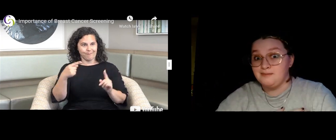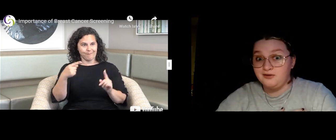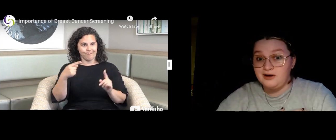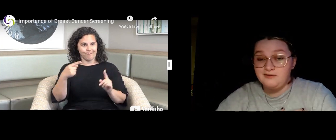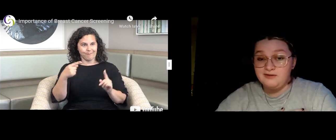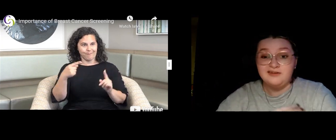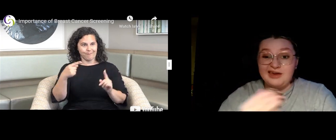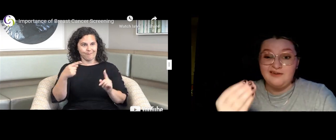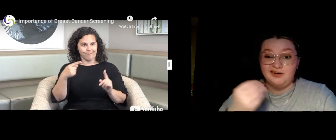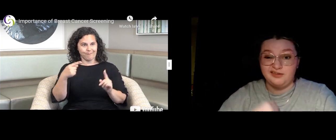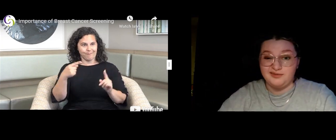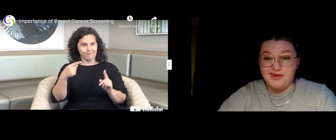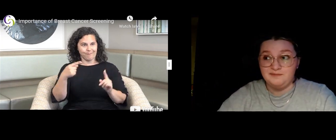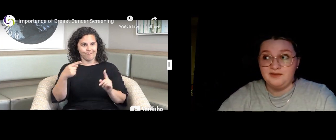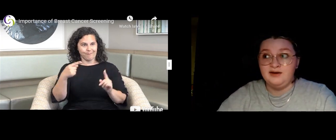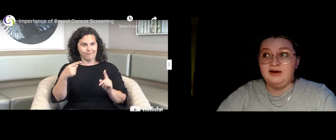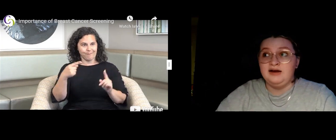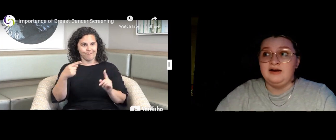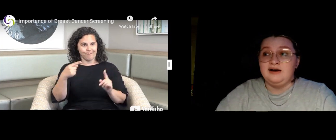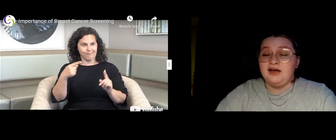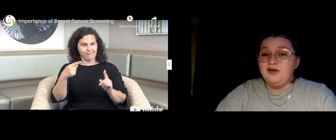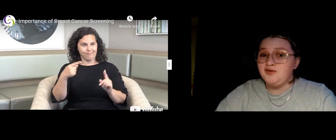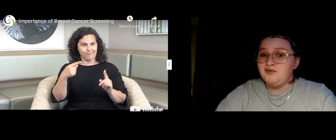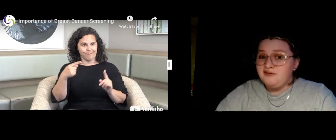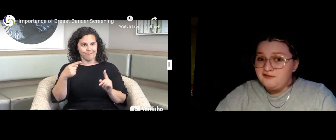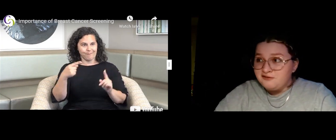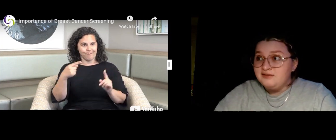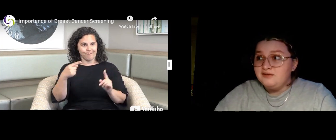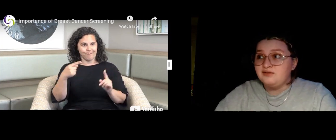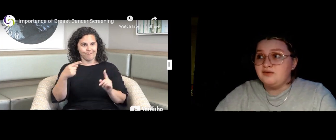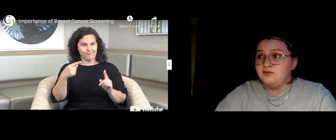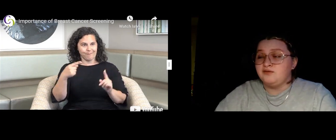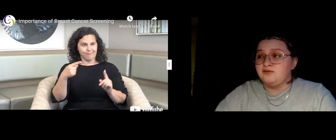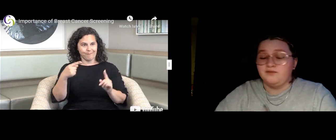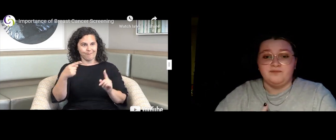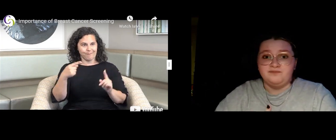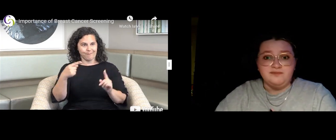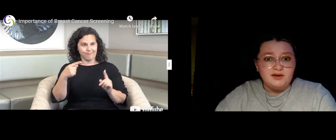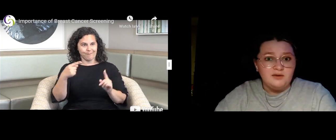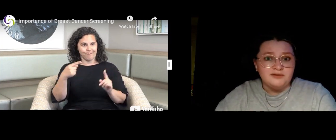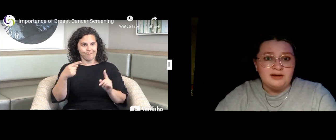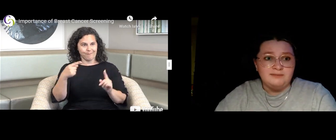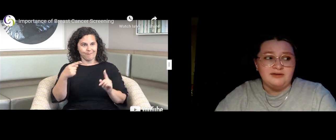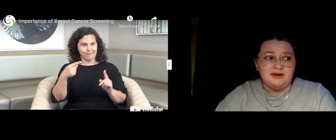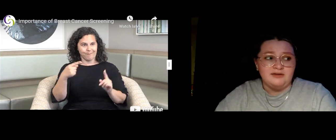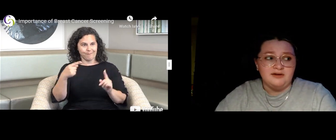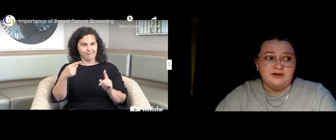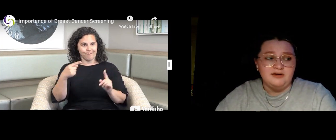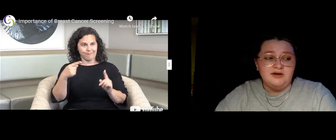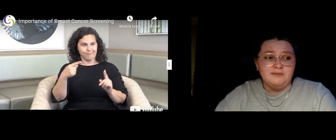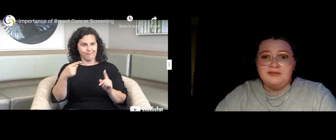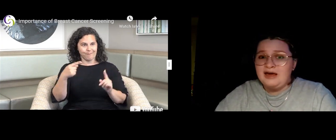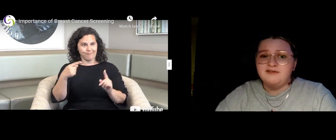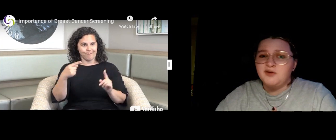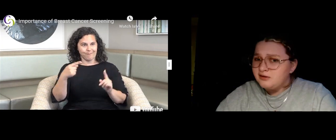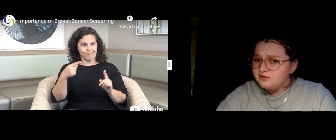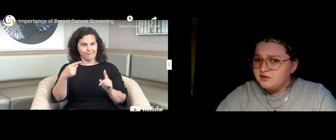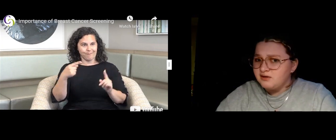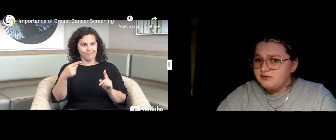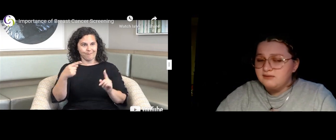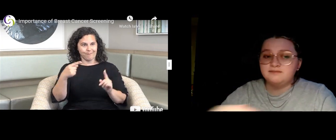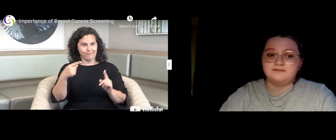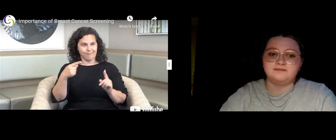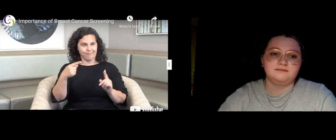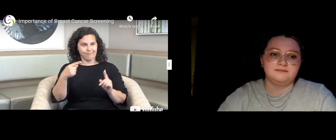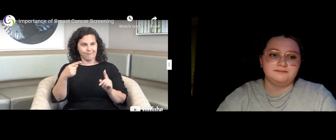it, and my mother had it, and they gave it on to me. I also have other friends who also had breast cancer, but they have no history